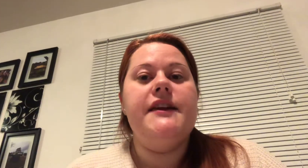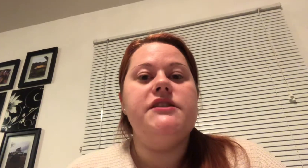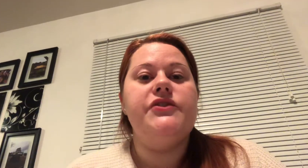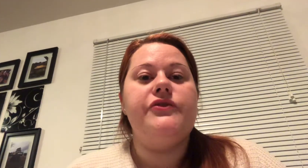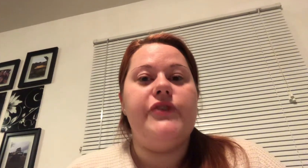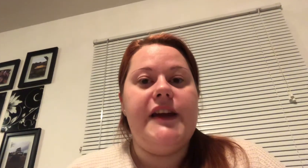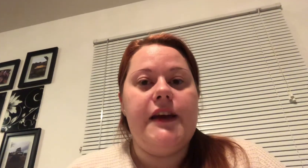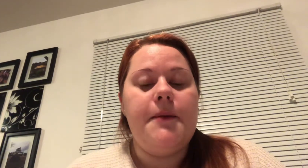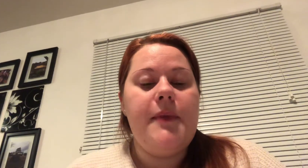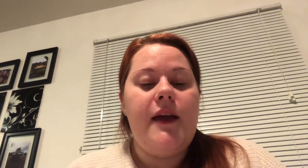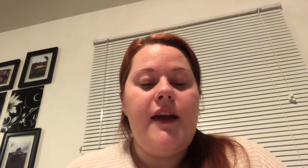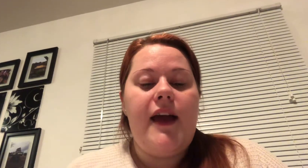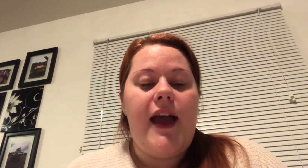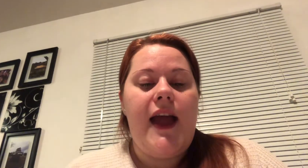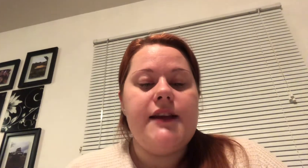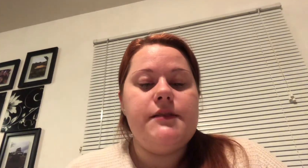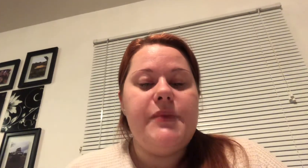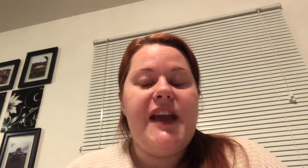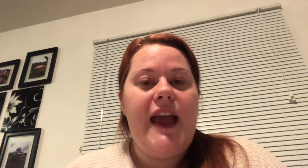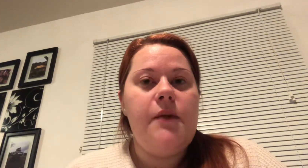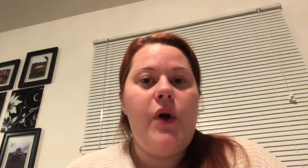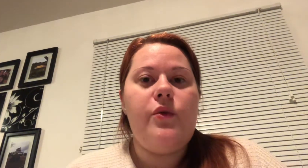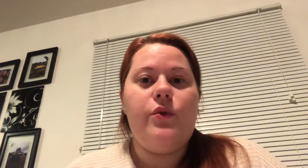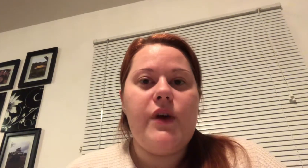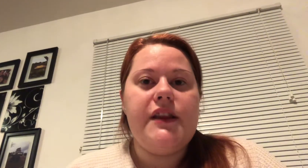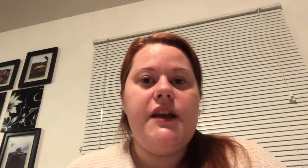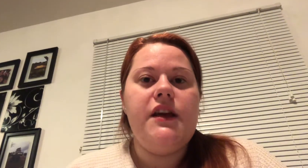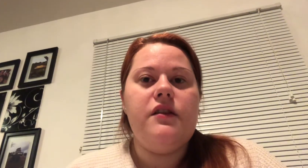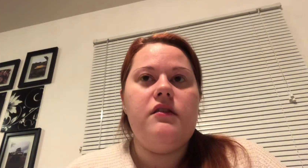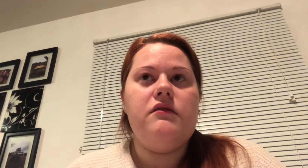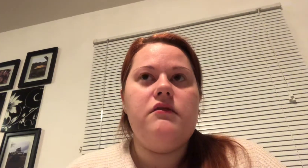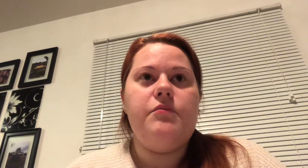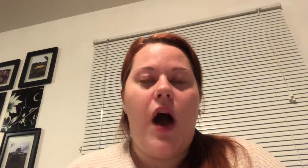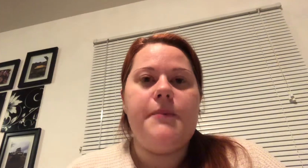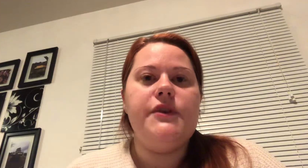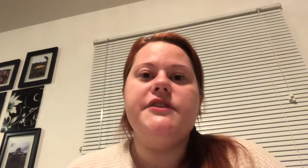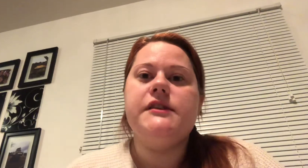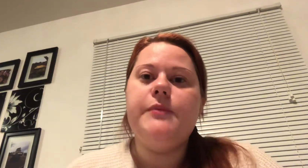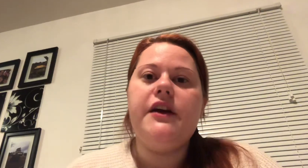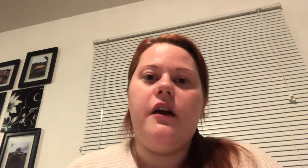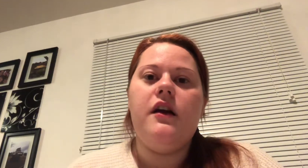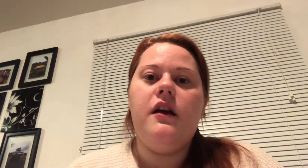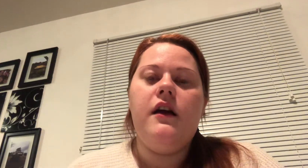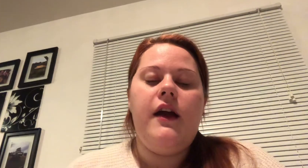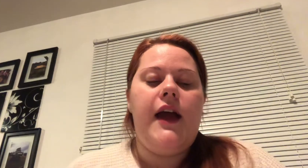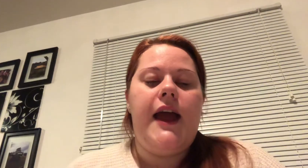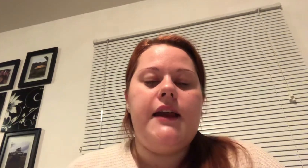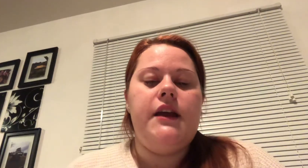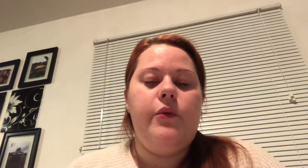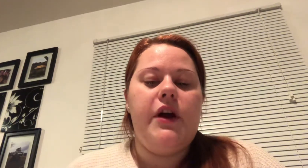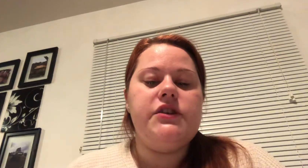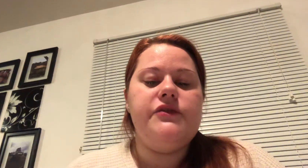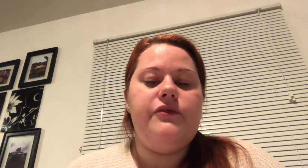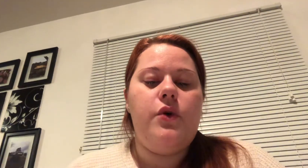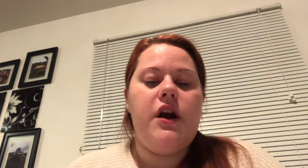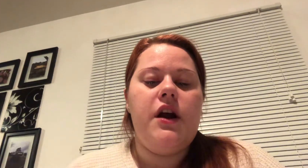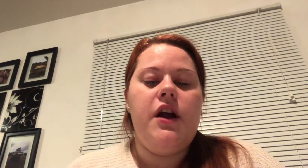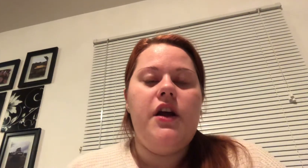into freedom and became a really popular speaker. And he worked for